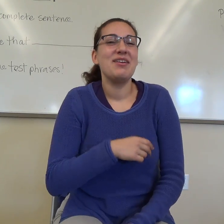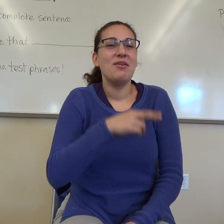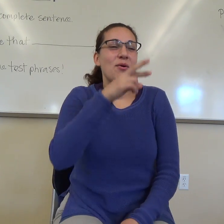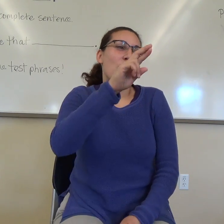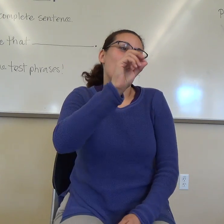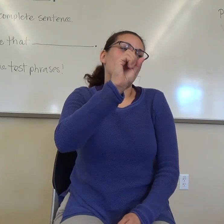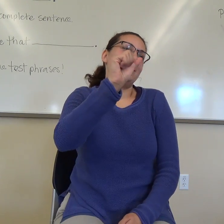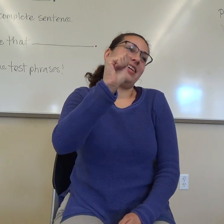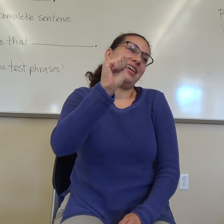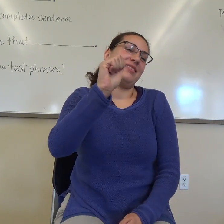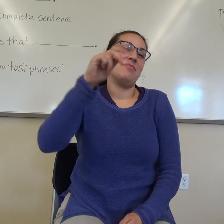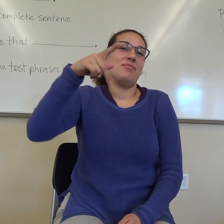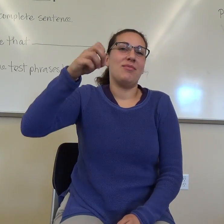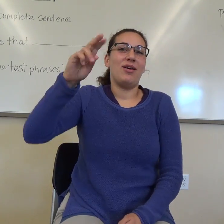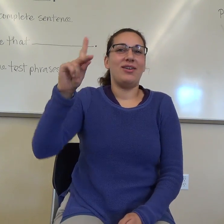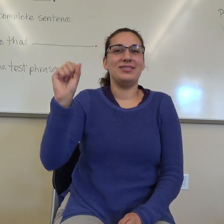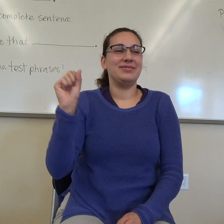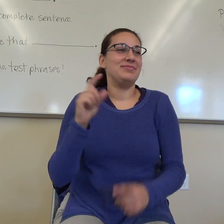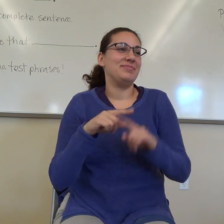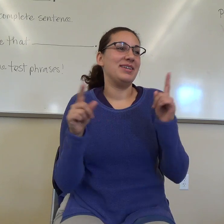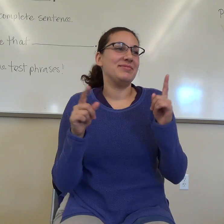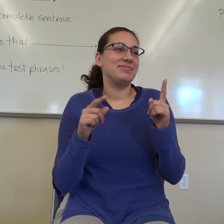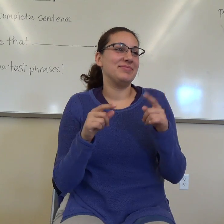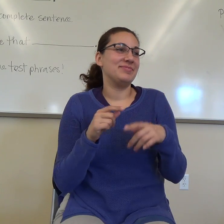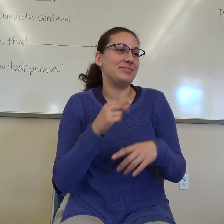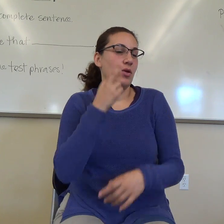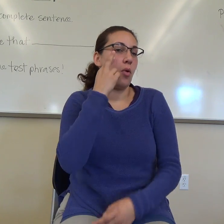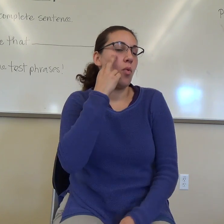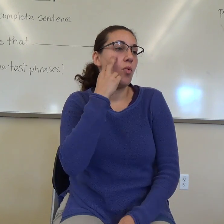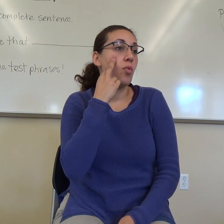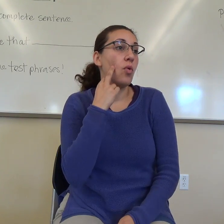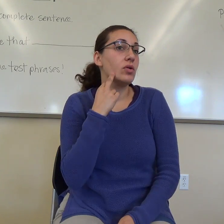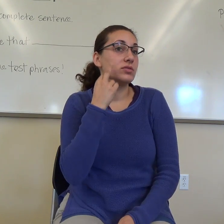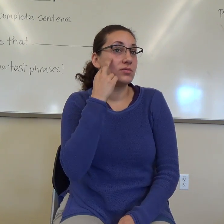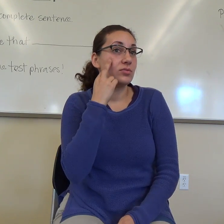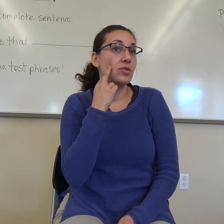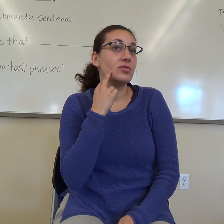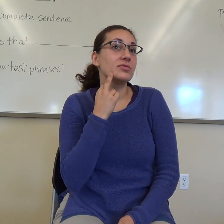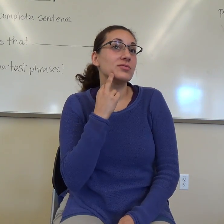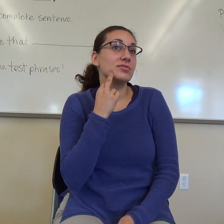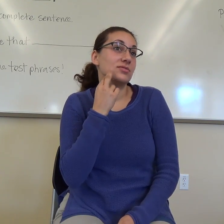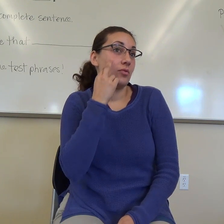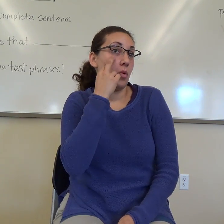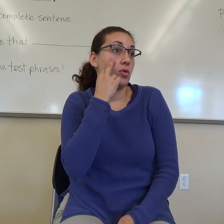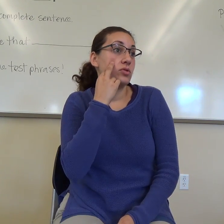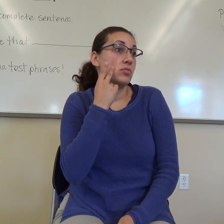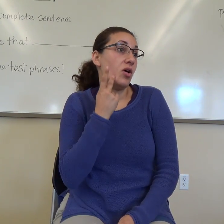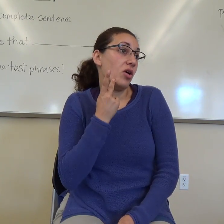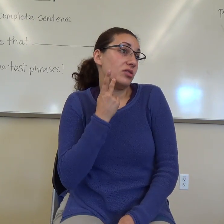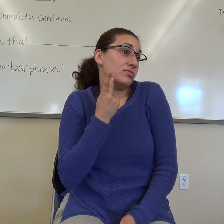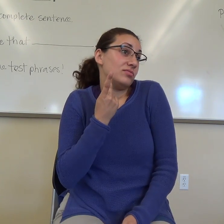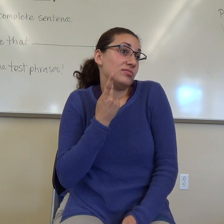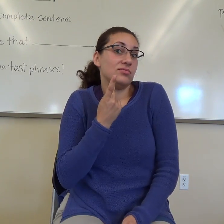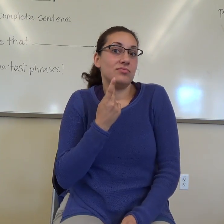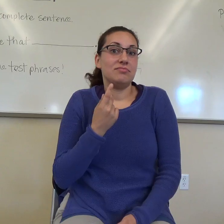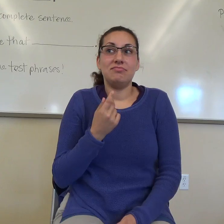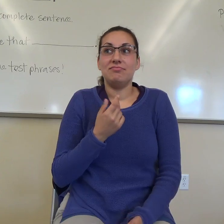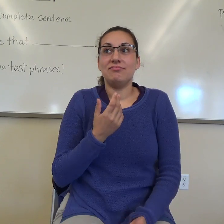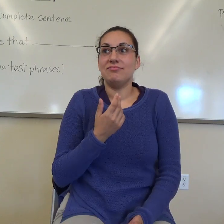number of people got confused about that because you were taught, as